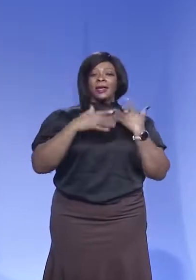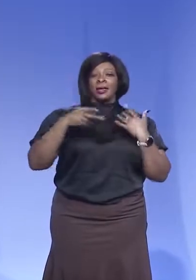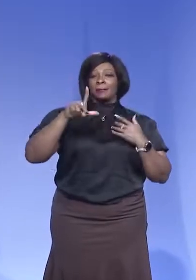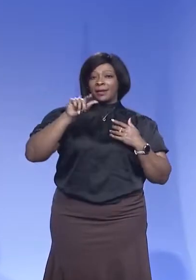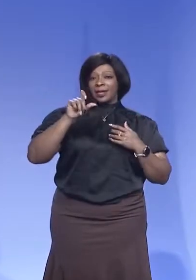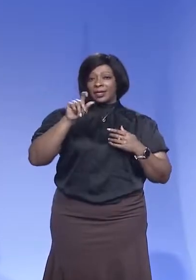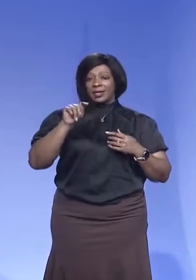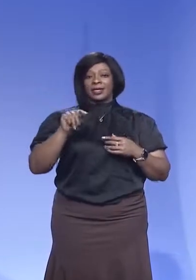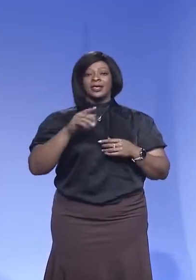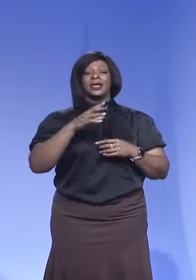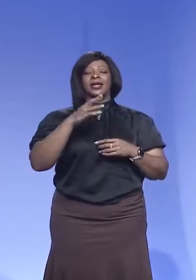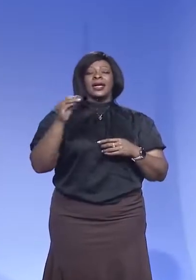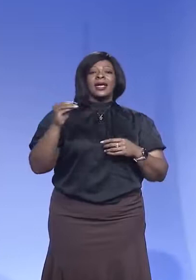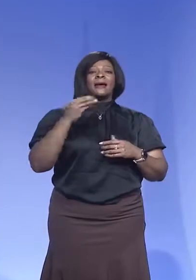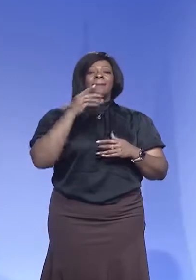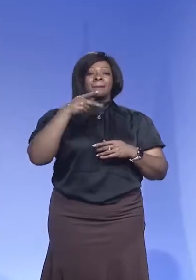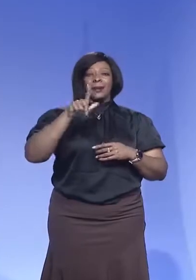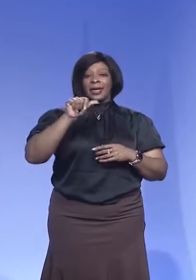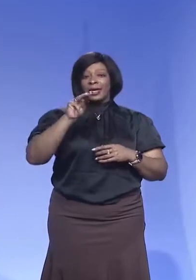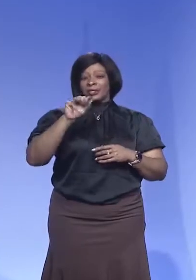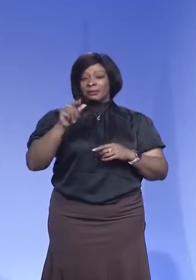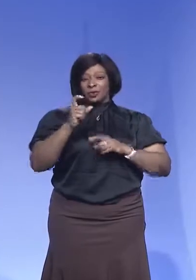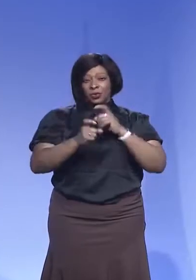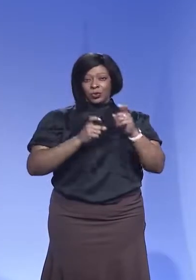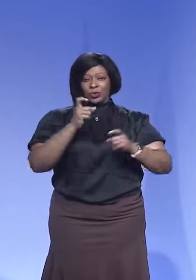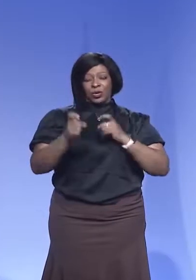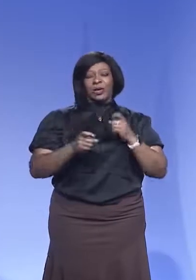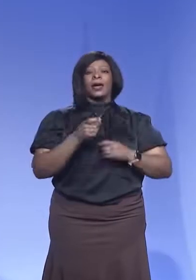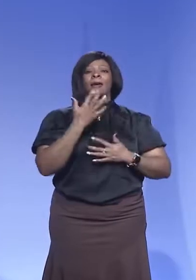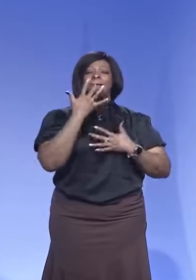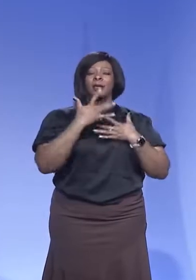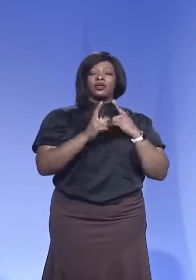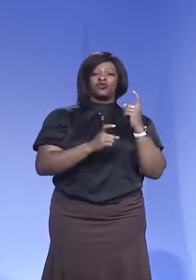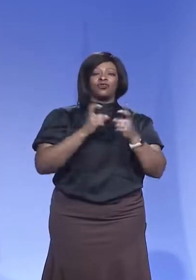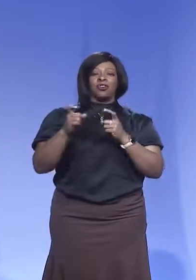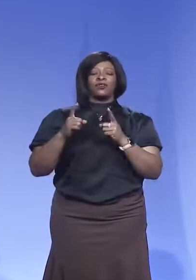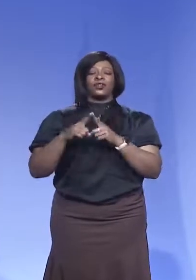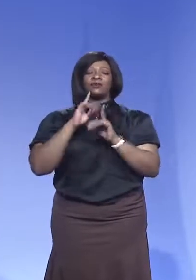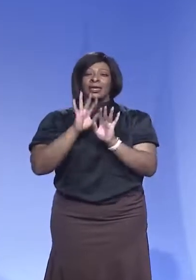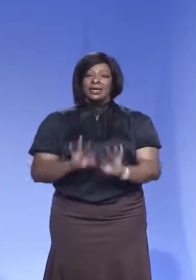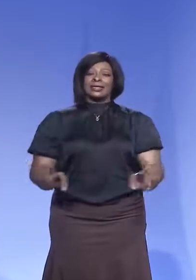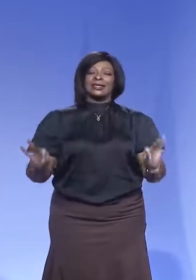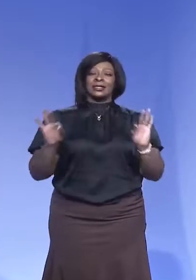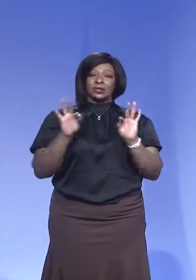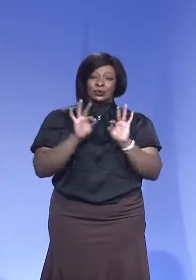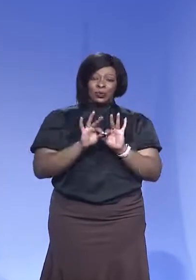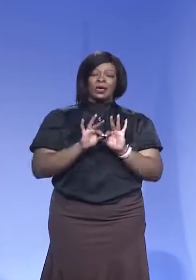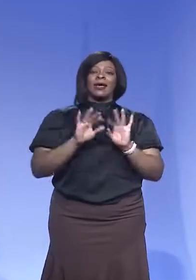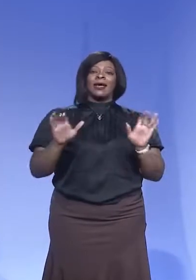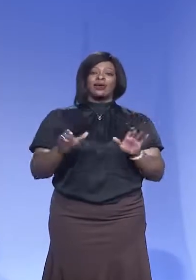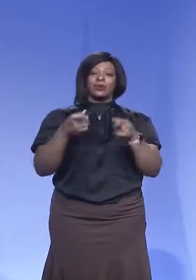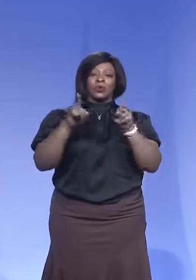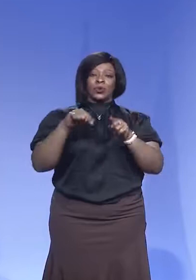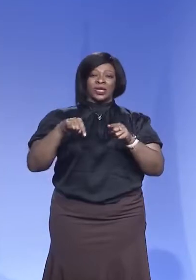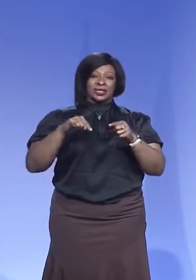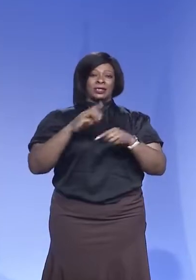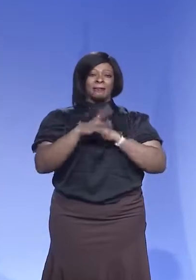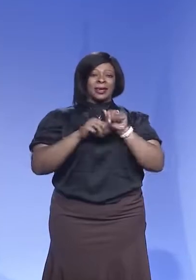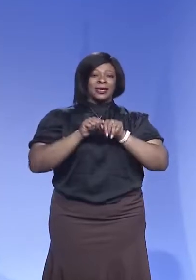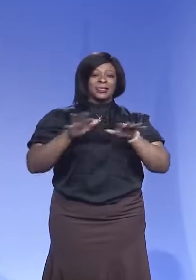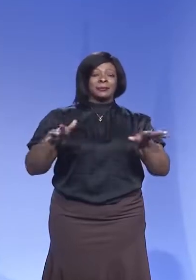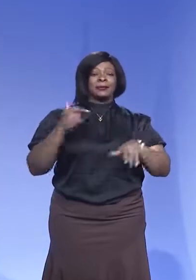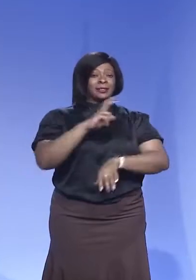and convalescent plasma donation, as well as blood drives, to be essential activities during the pandemic